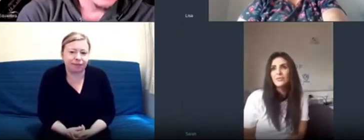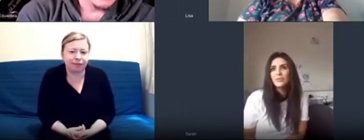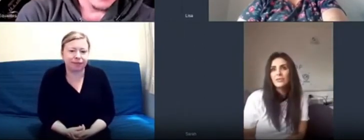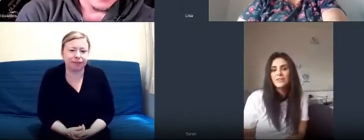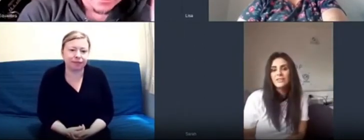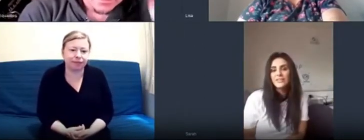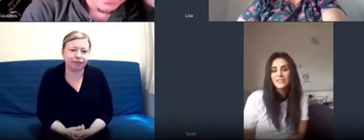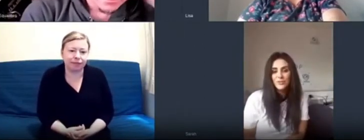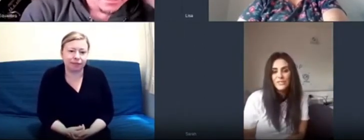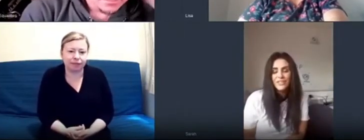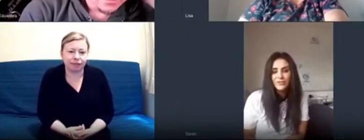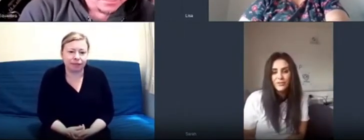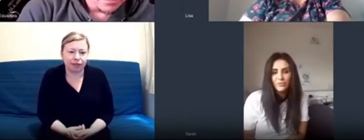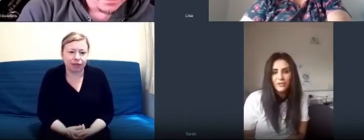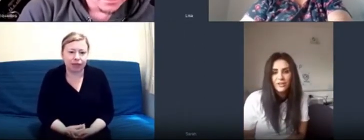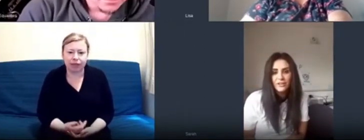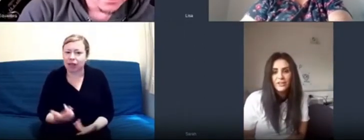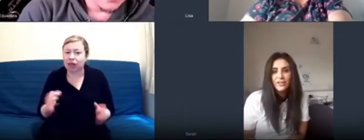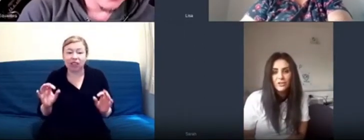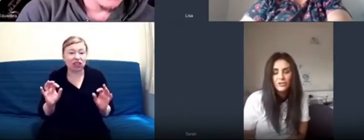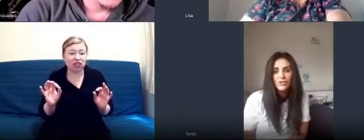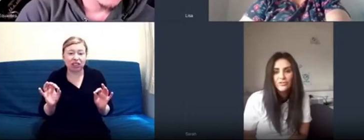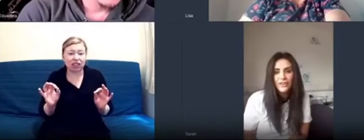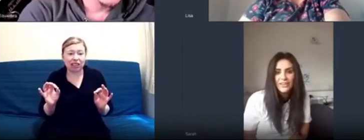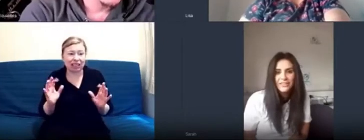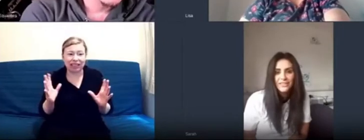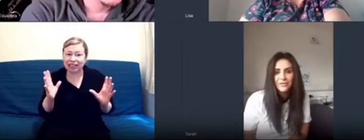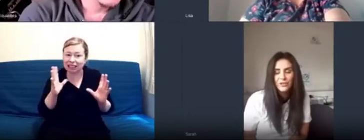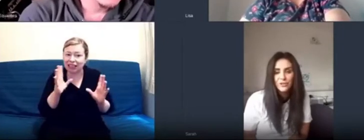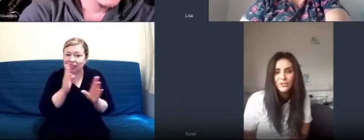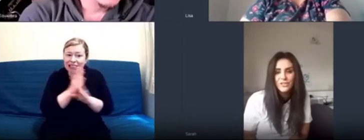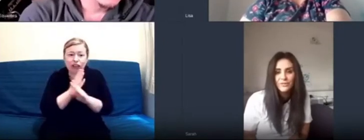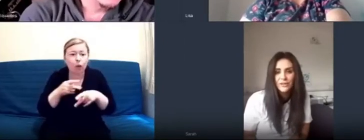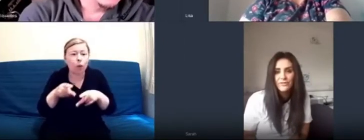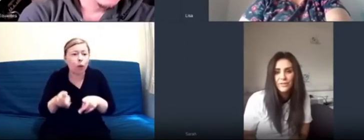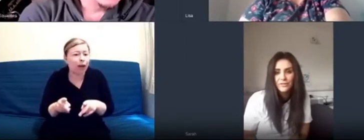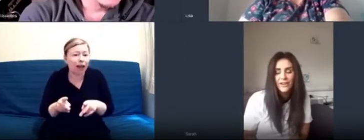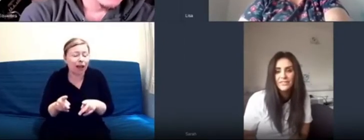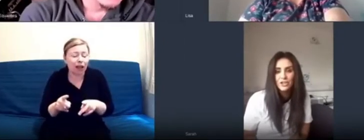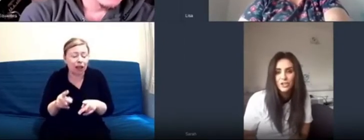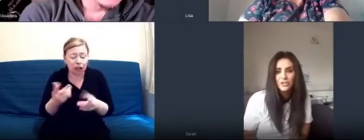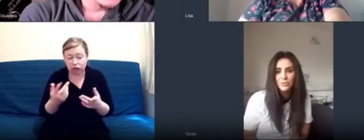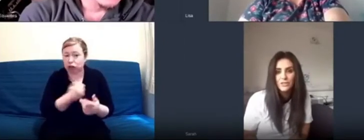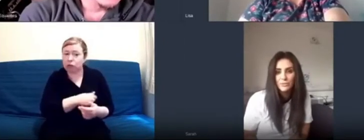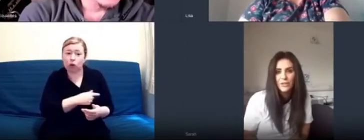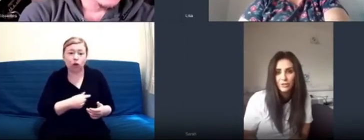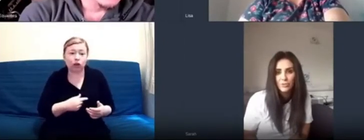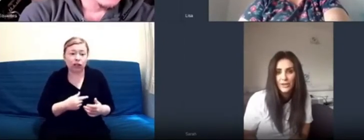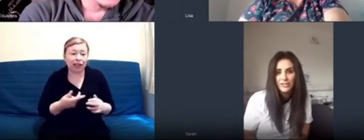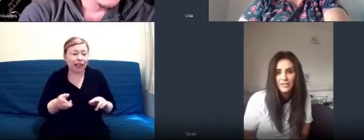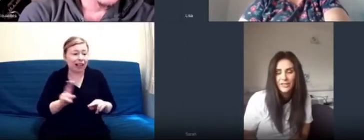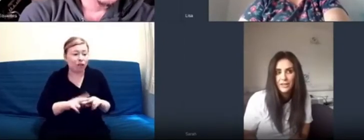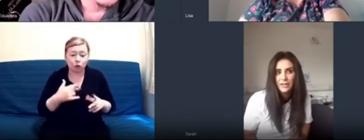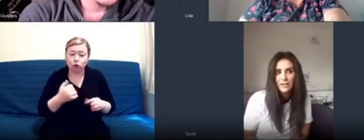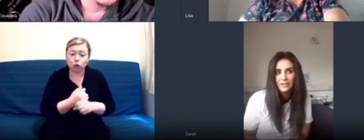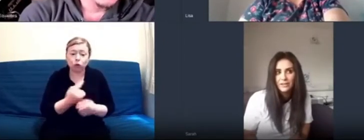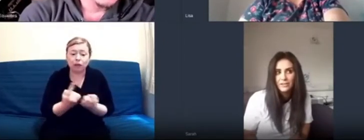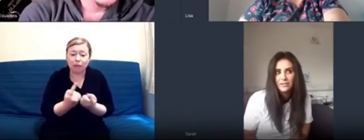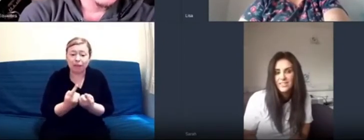And there is no secret formula. The truth of it is, if you're doing something for the fact that you just want to be a good